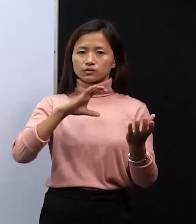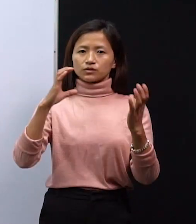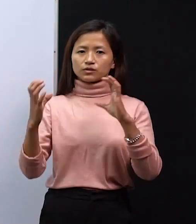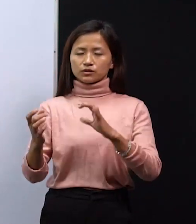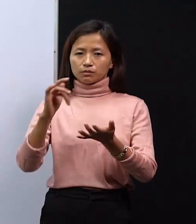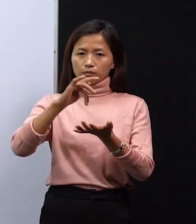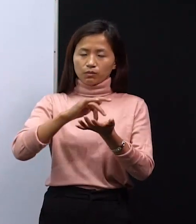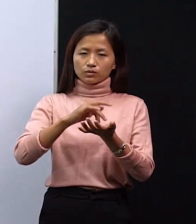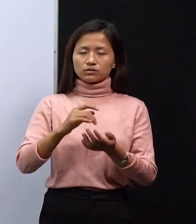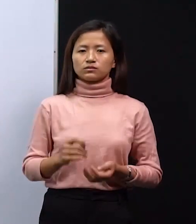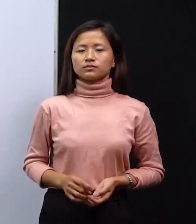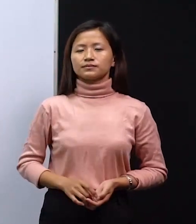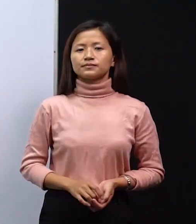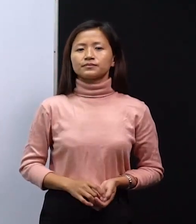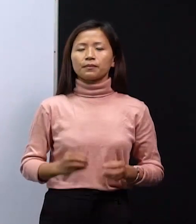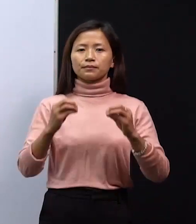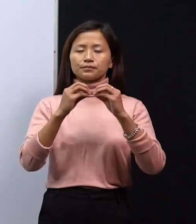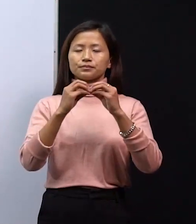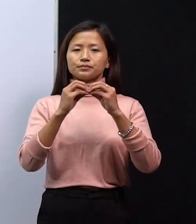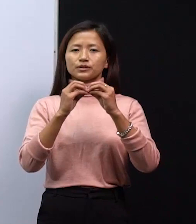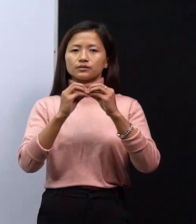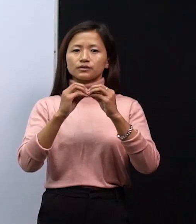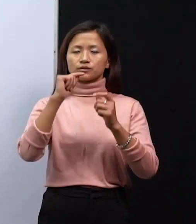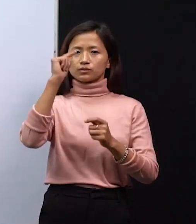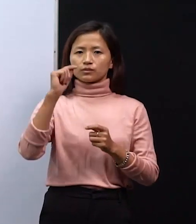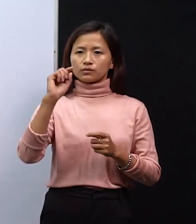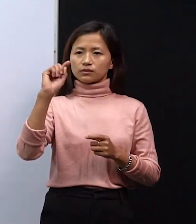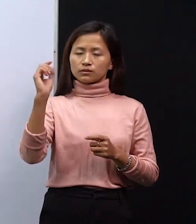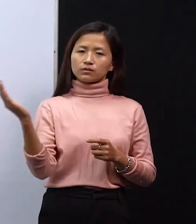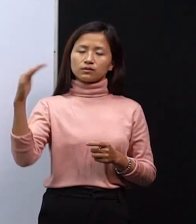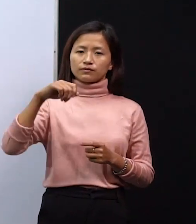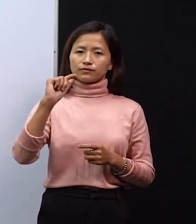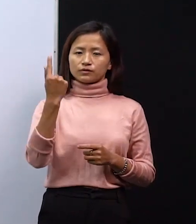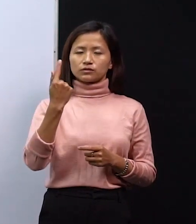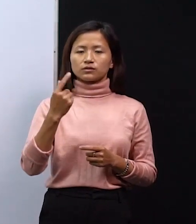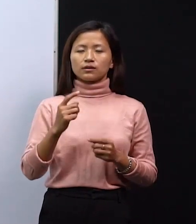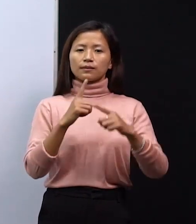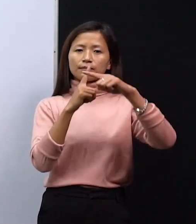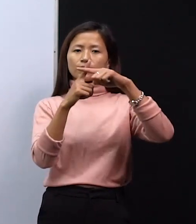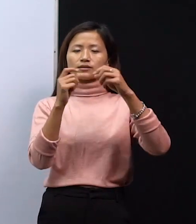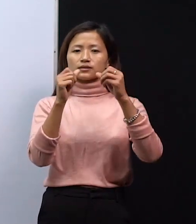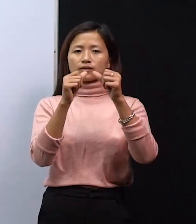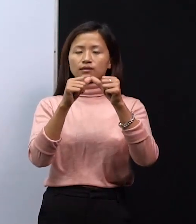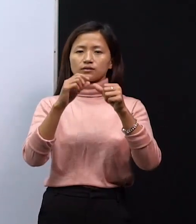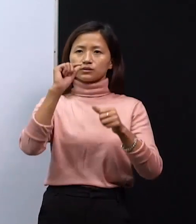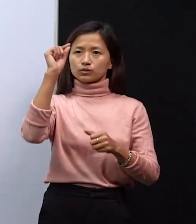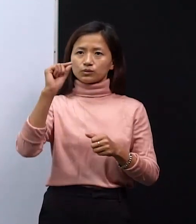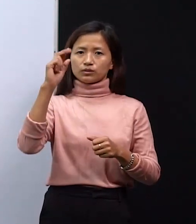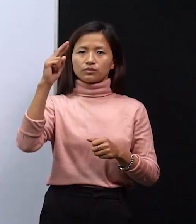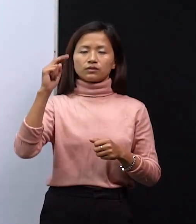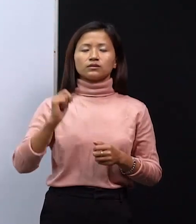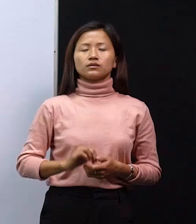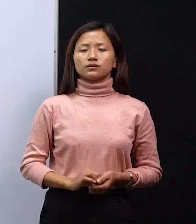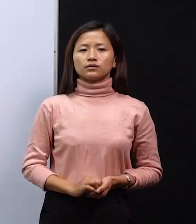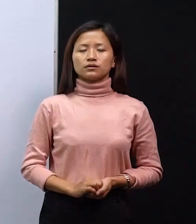of these terms. B square will come first plus a square. For example,